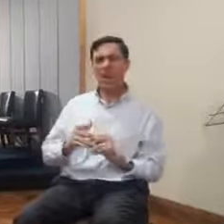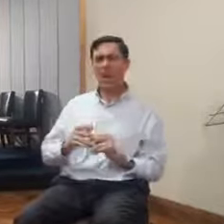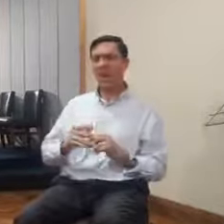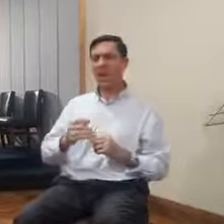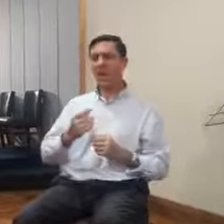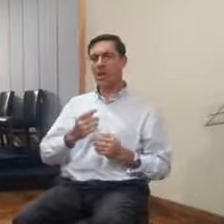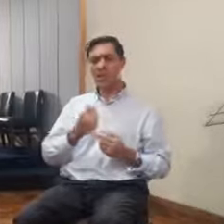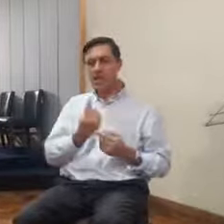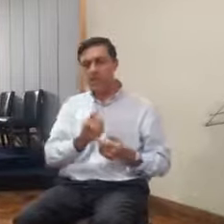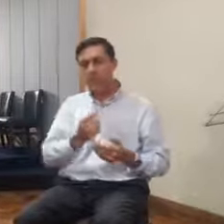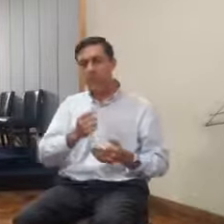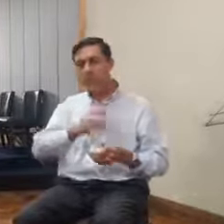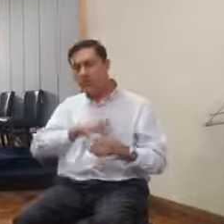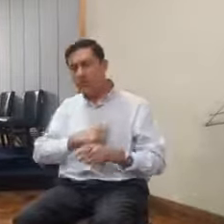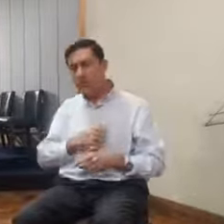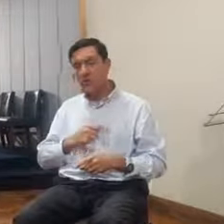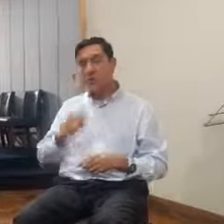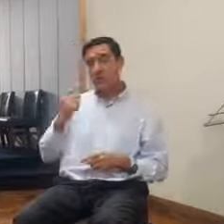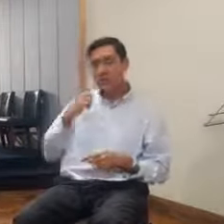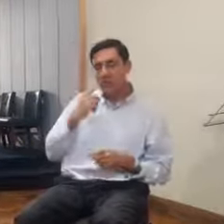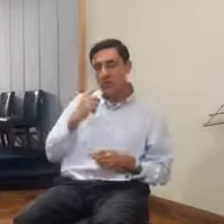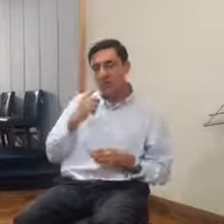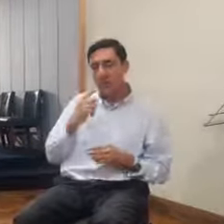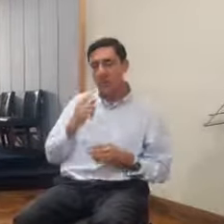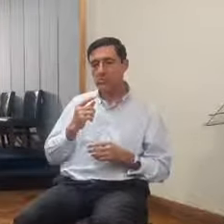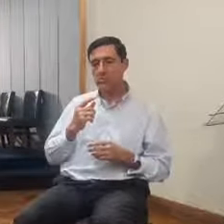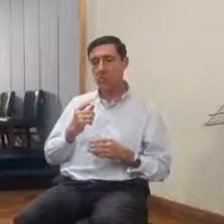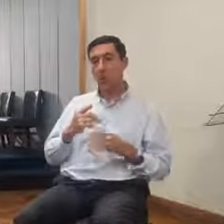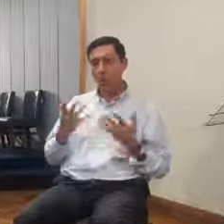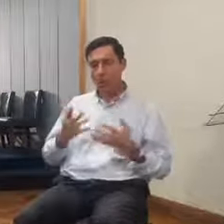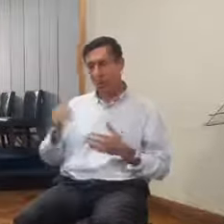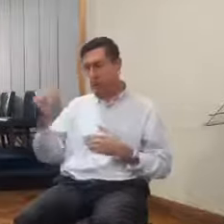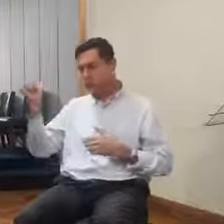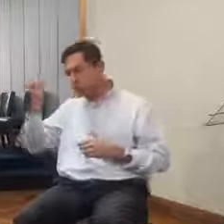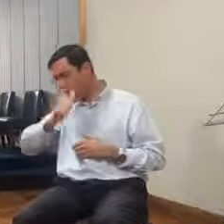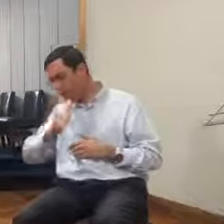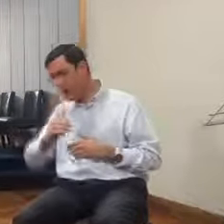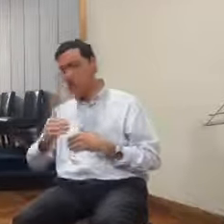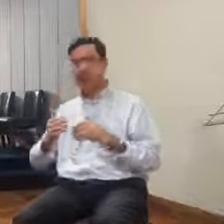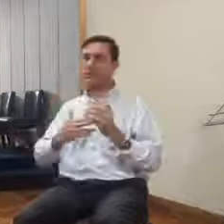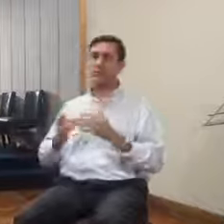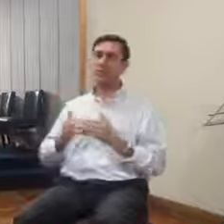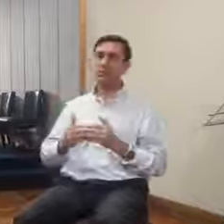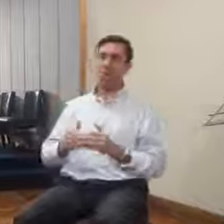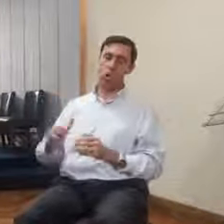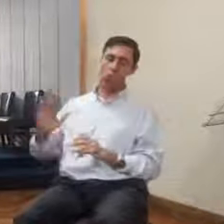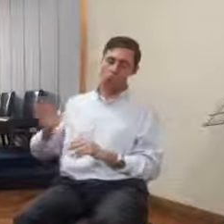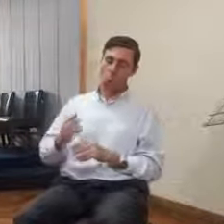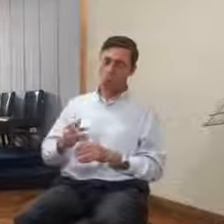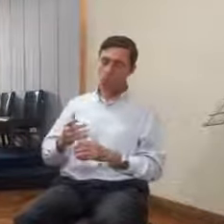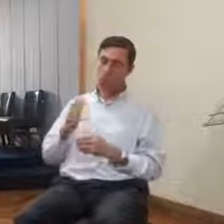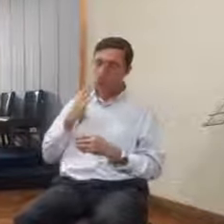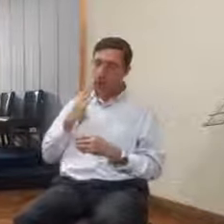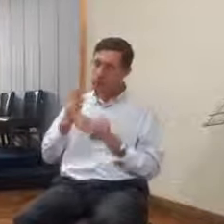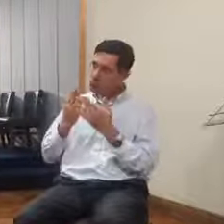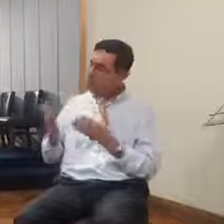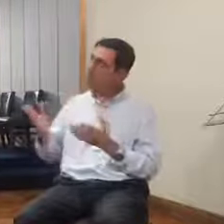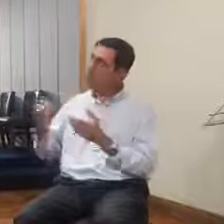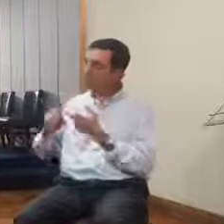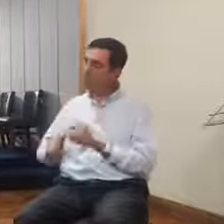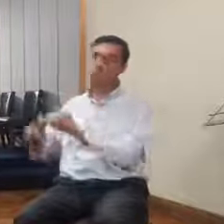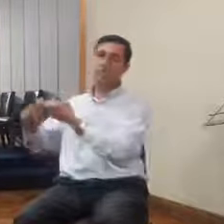most accomplished of us, this is our basic position, isn't it? We have reverent trust in our